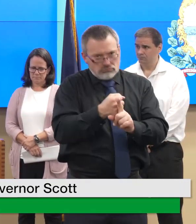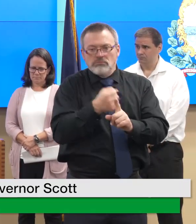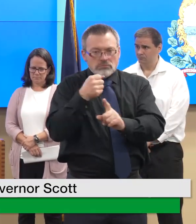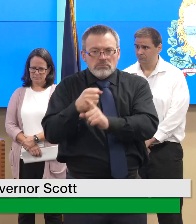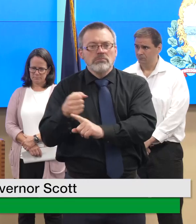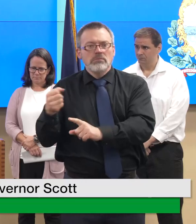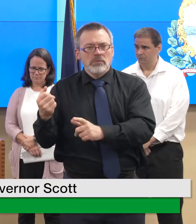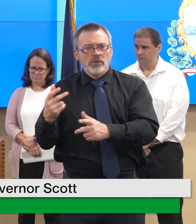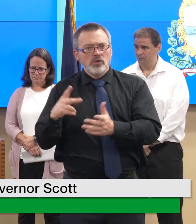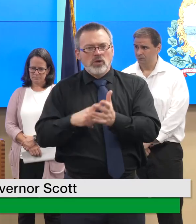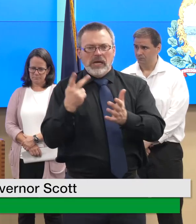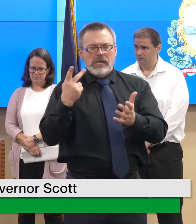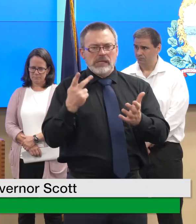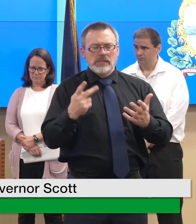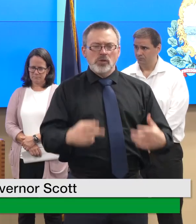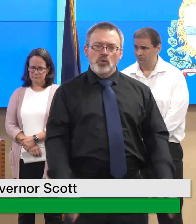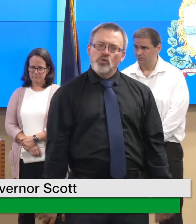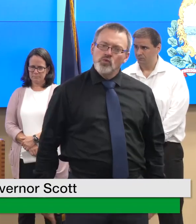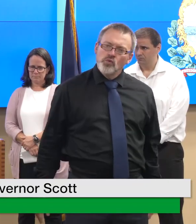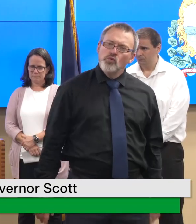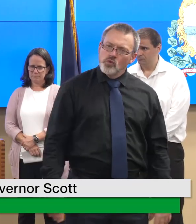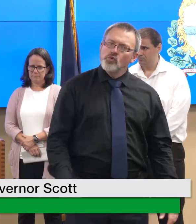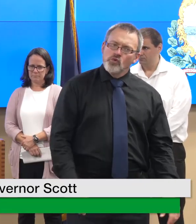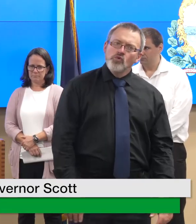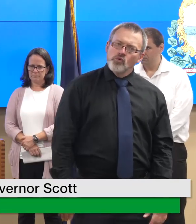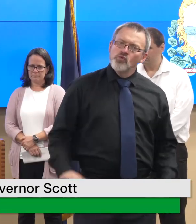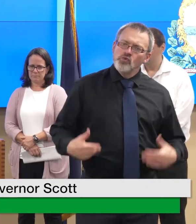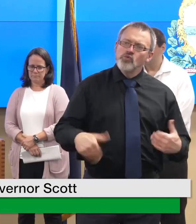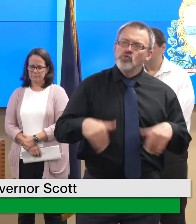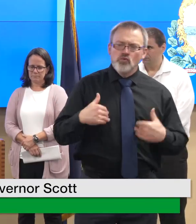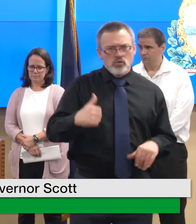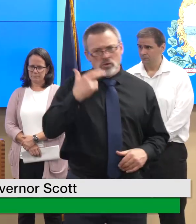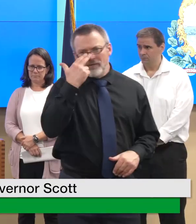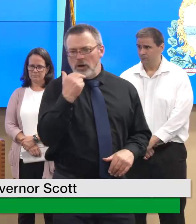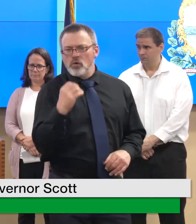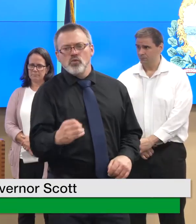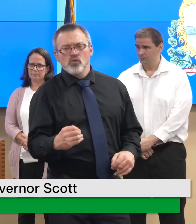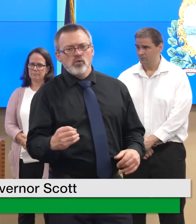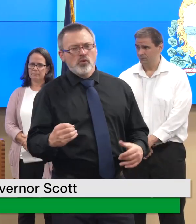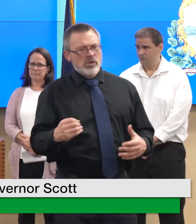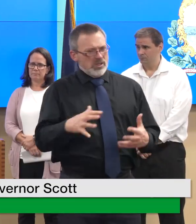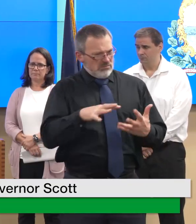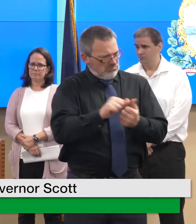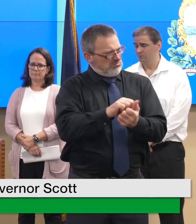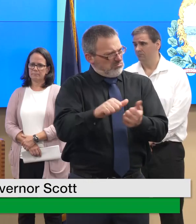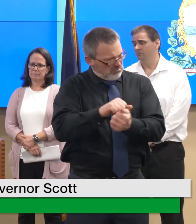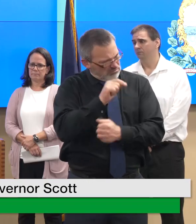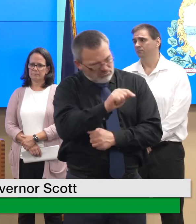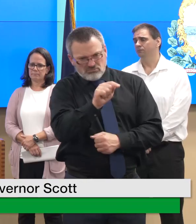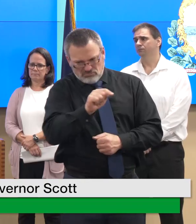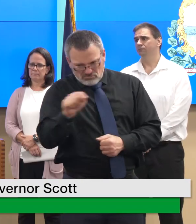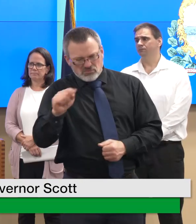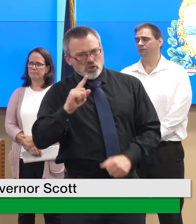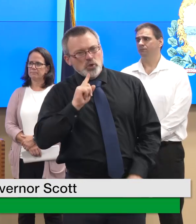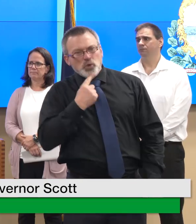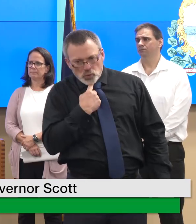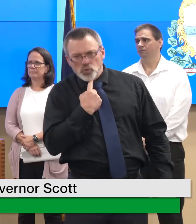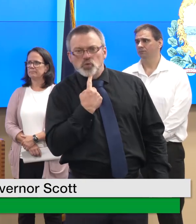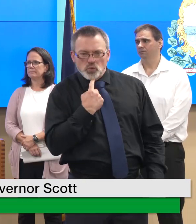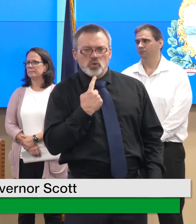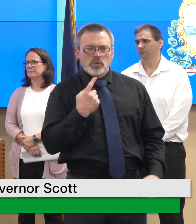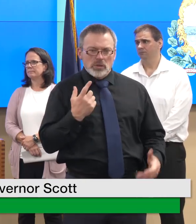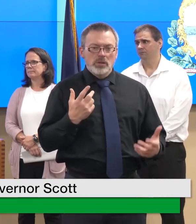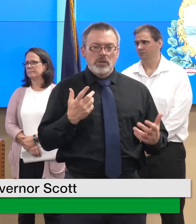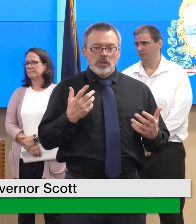impactful, devastating storm that did a lot of damage. And then to think 1 year later, we had